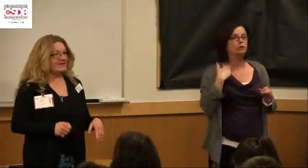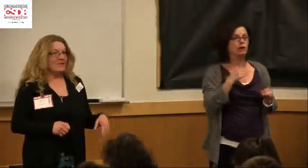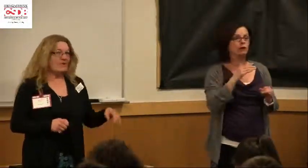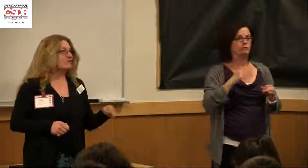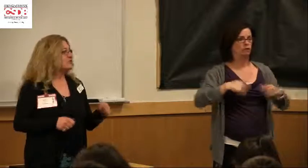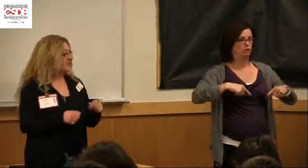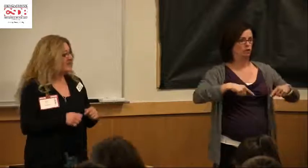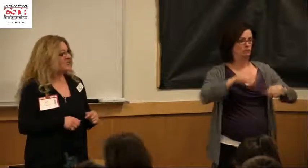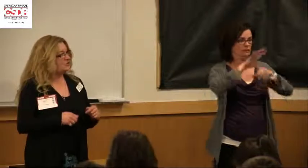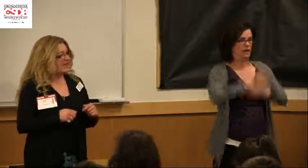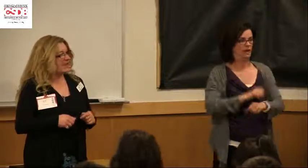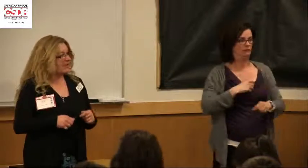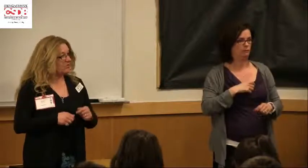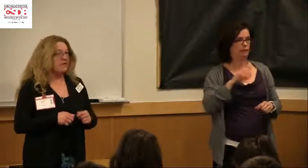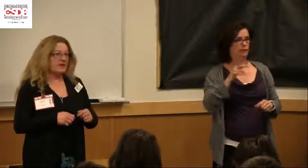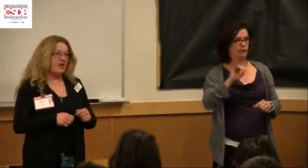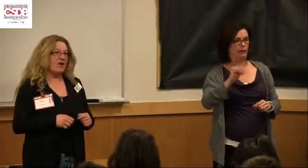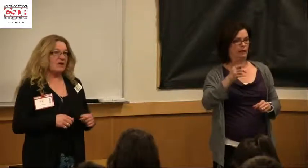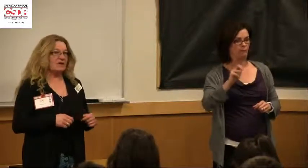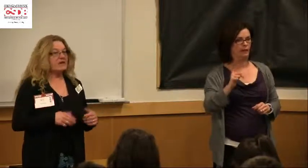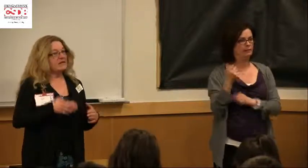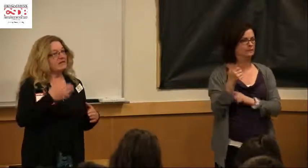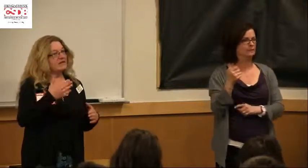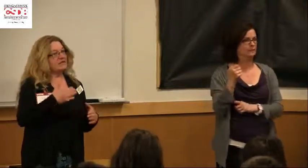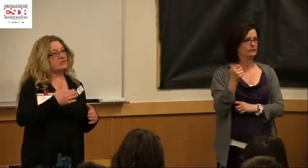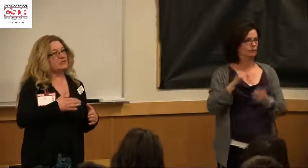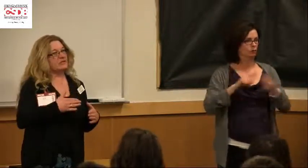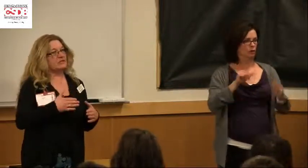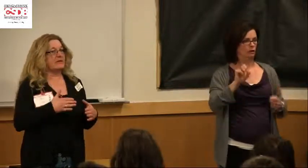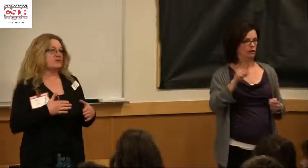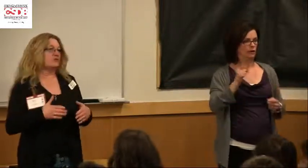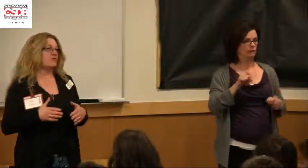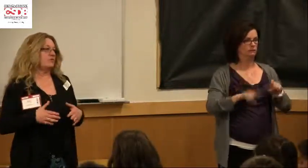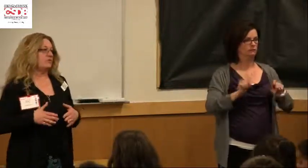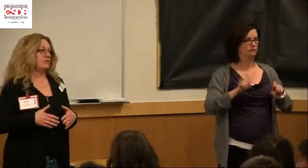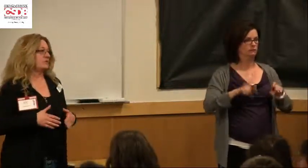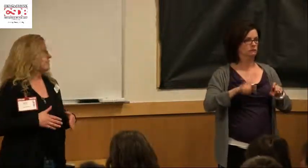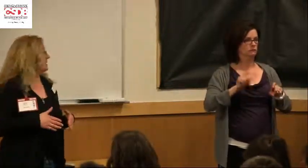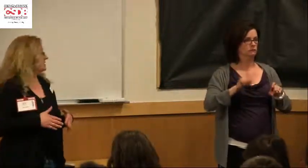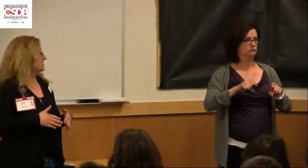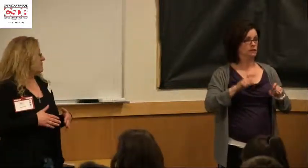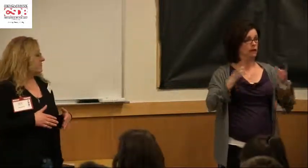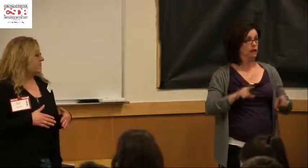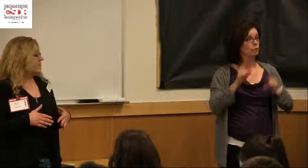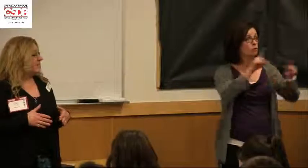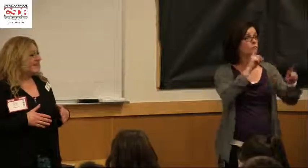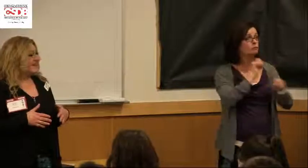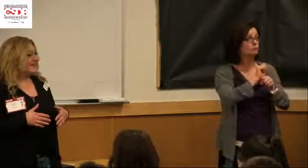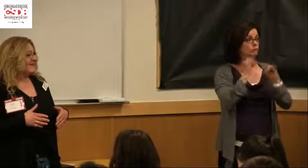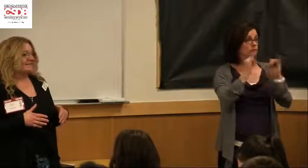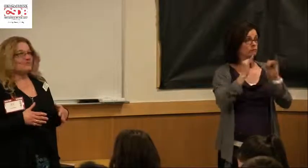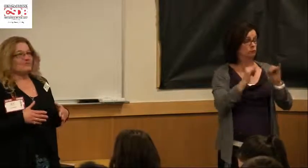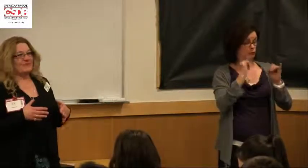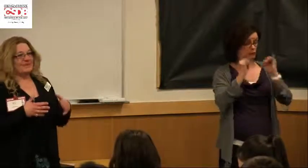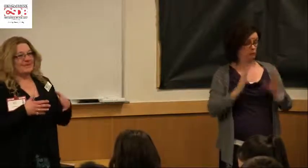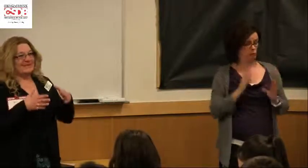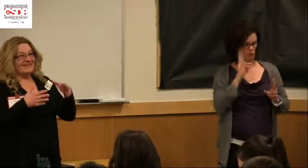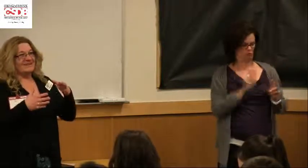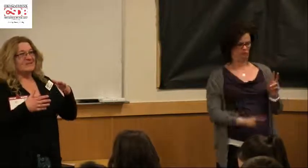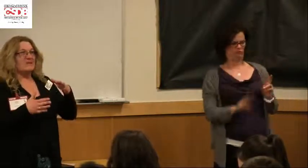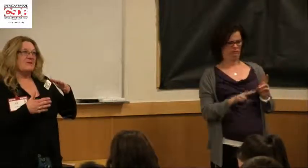pen or you're shaking your leg really hard. These are things the interviewer looks at, and